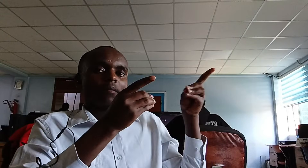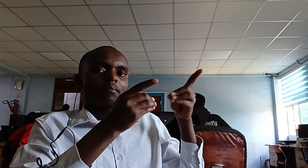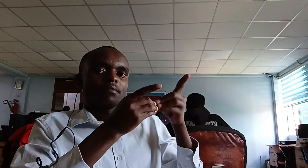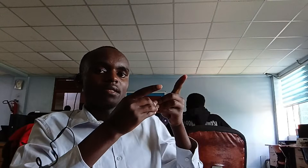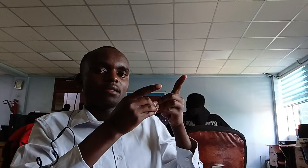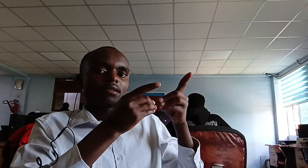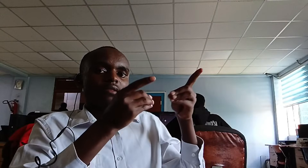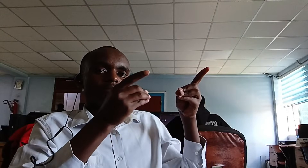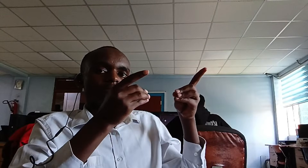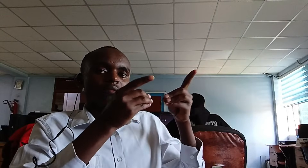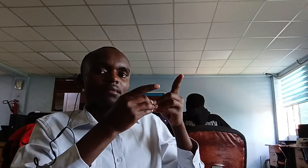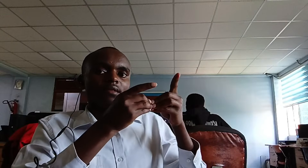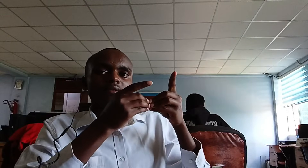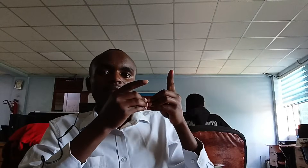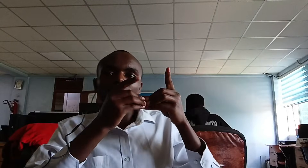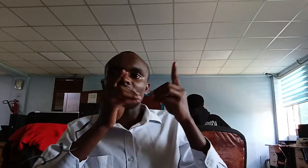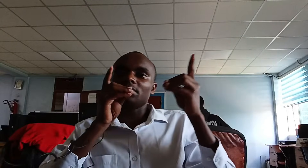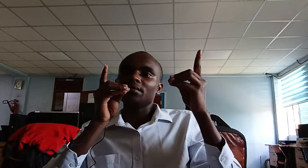meet, meet. So it will be